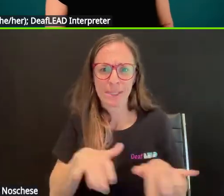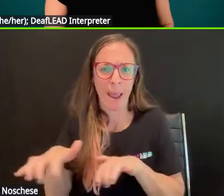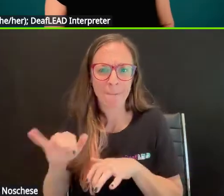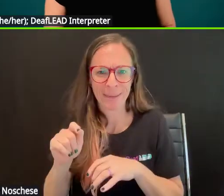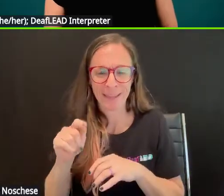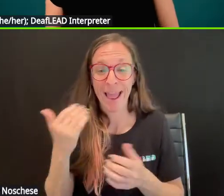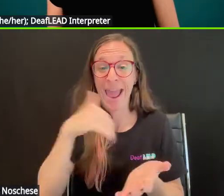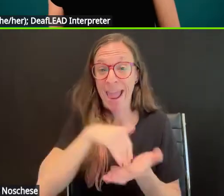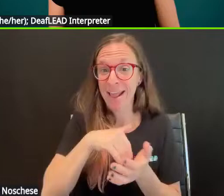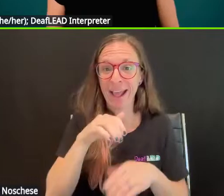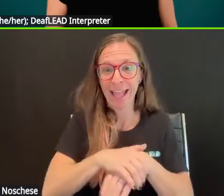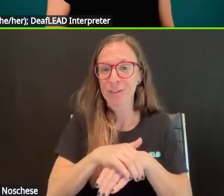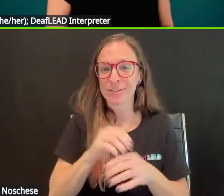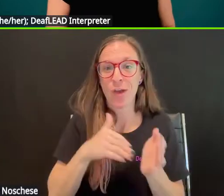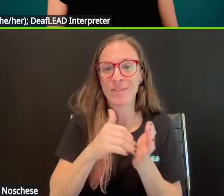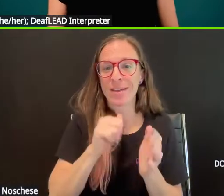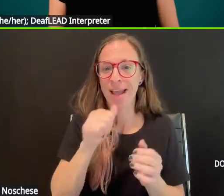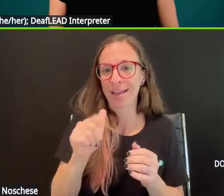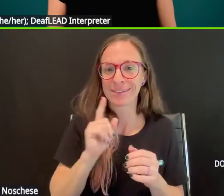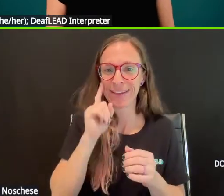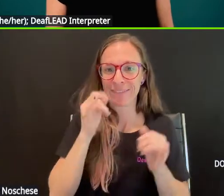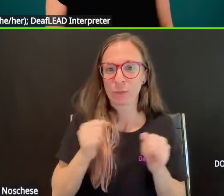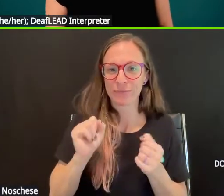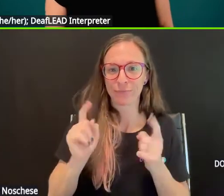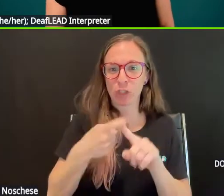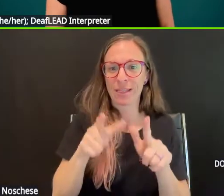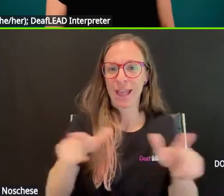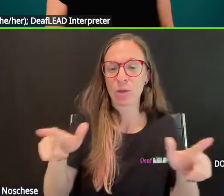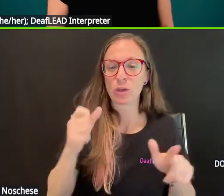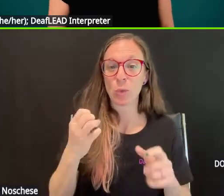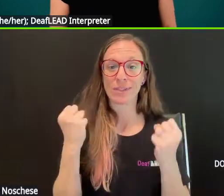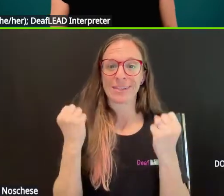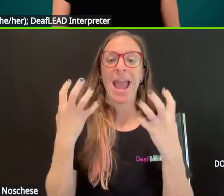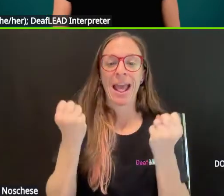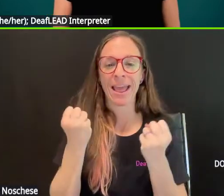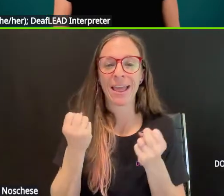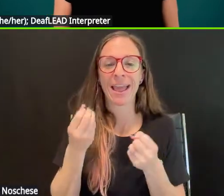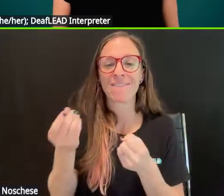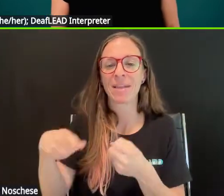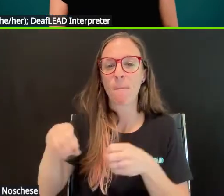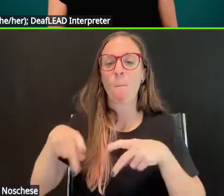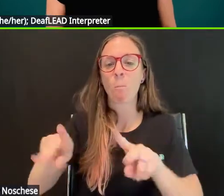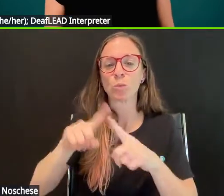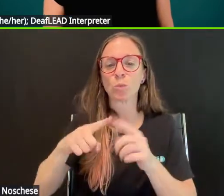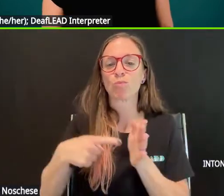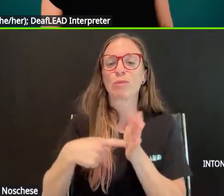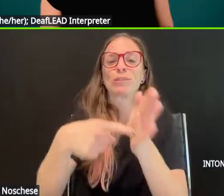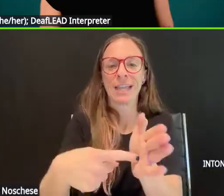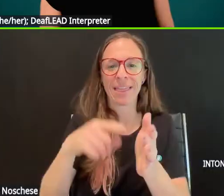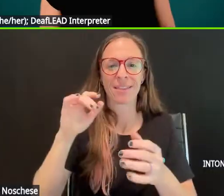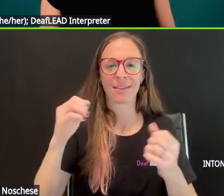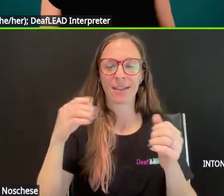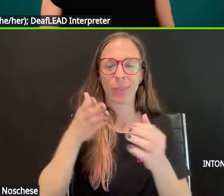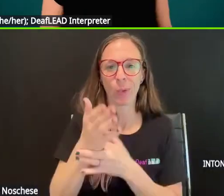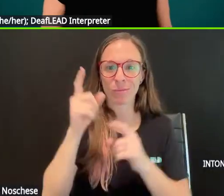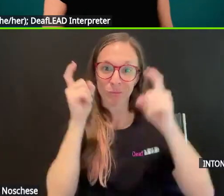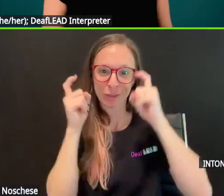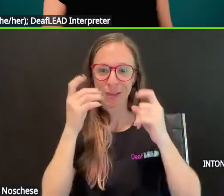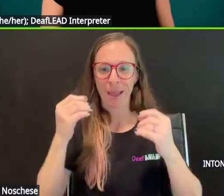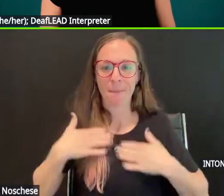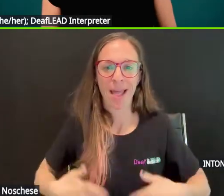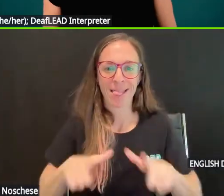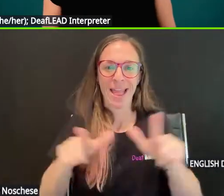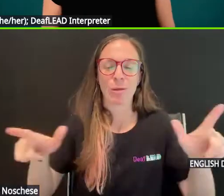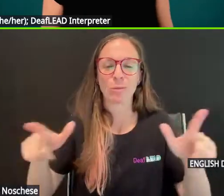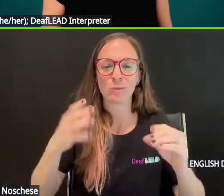but it doesn't tell you the depth of sadness or the intensity. English can't convey that, where American Sign Language has that additional information.